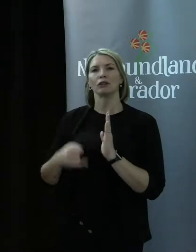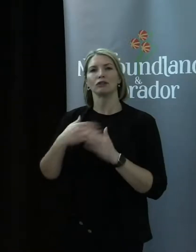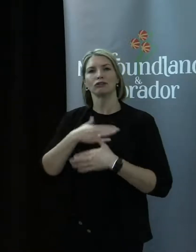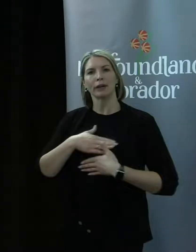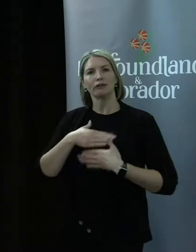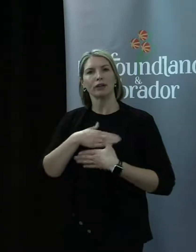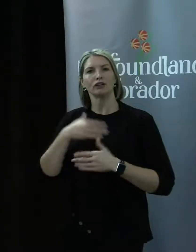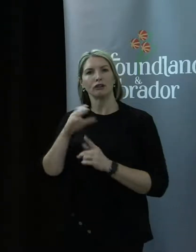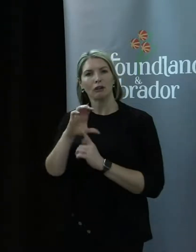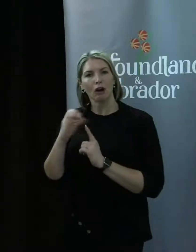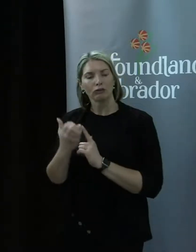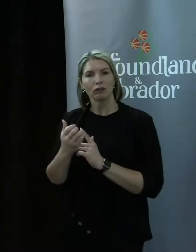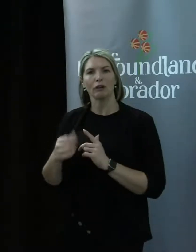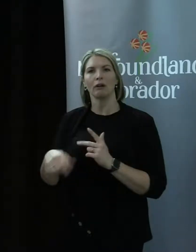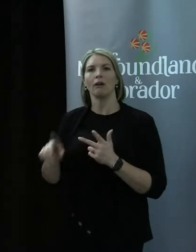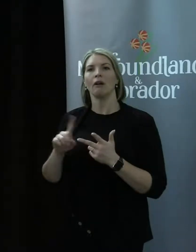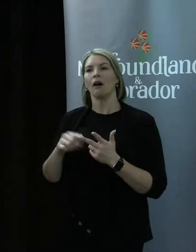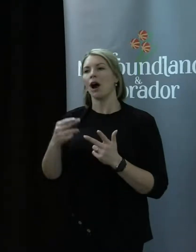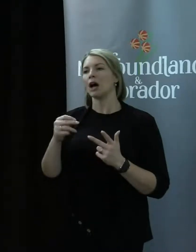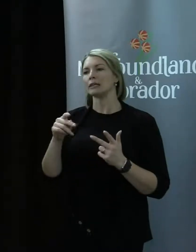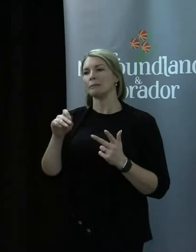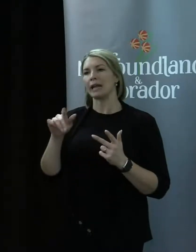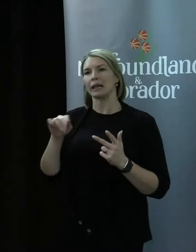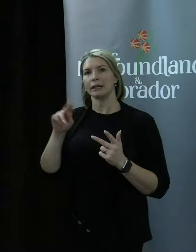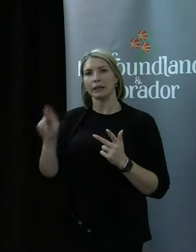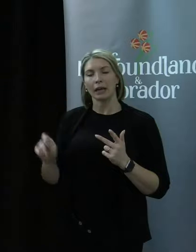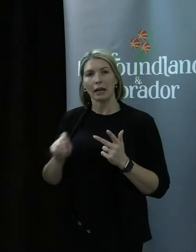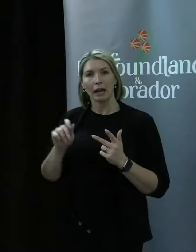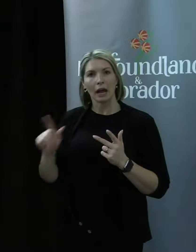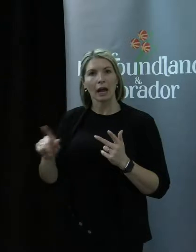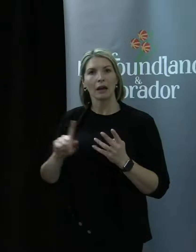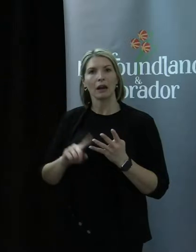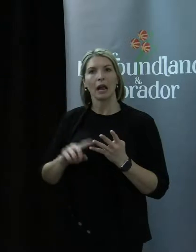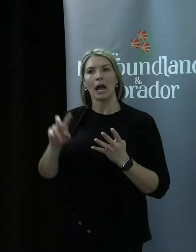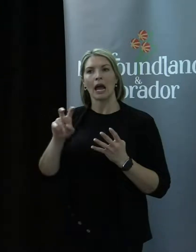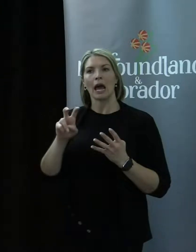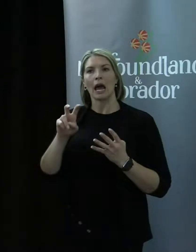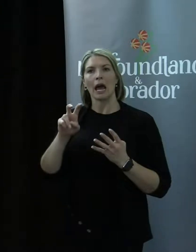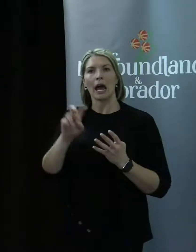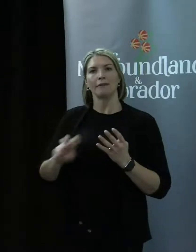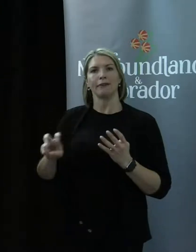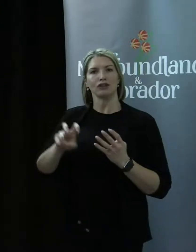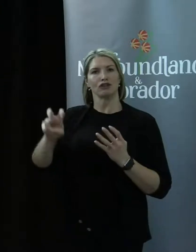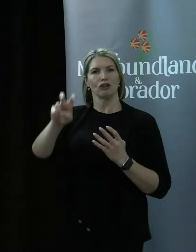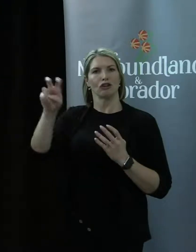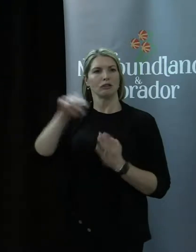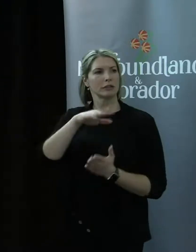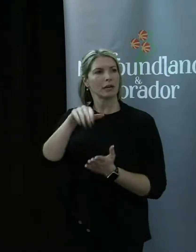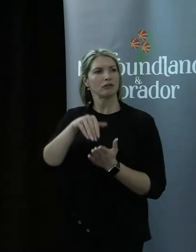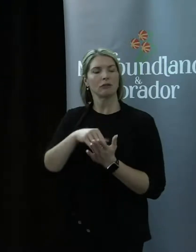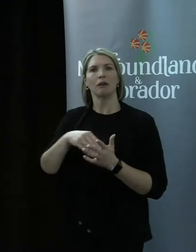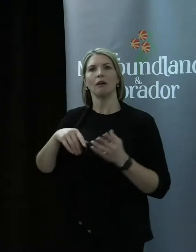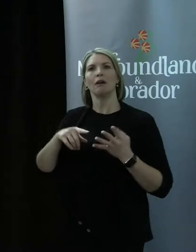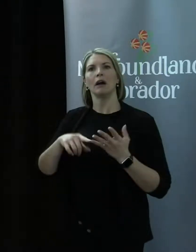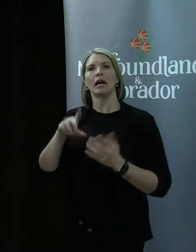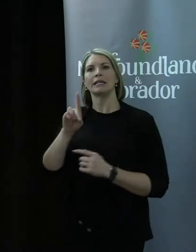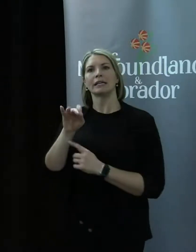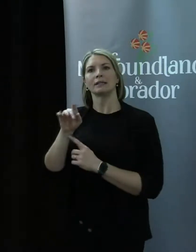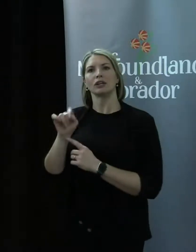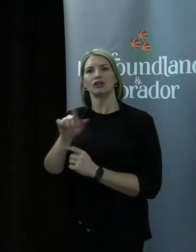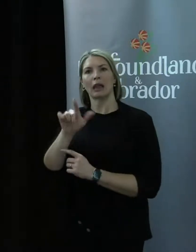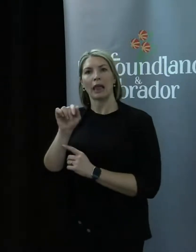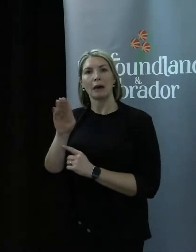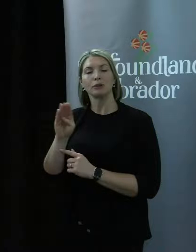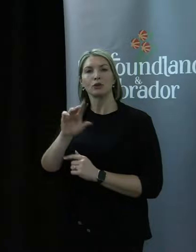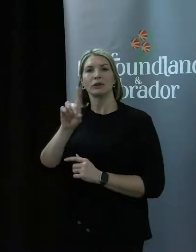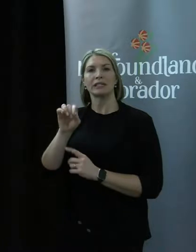Recreation, Hospitality Newfoundland and Labrador, Adventure Central, Destination Labrador, Destination